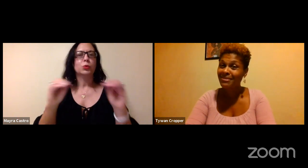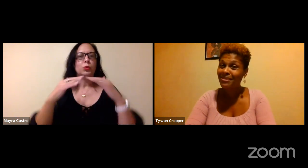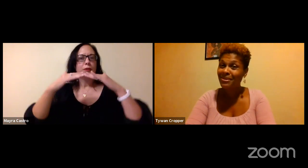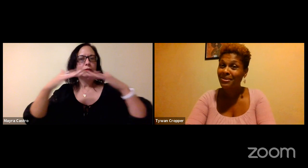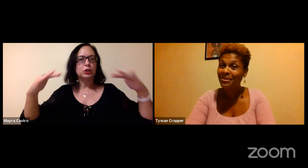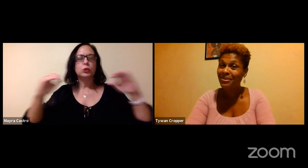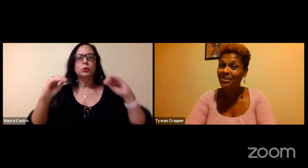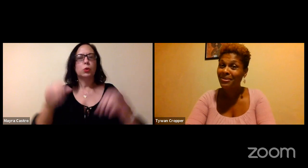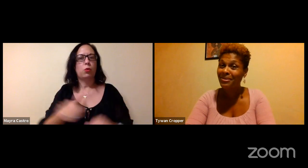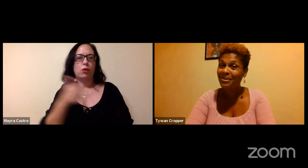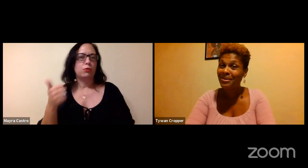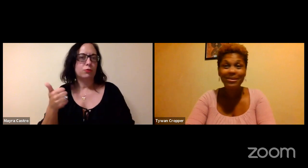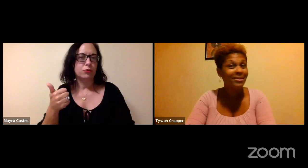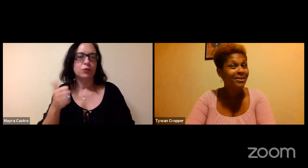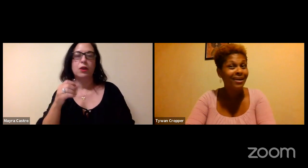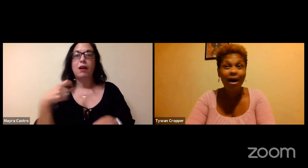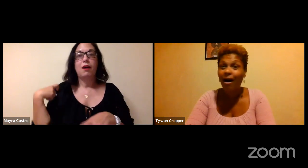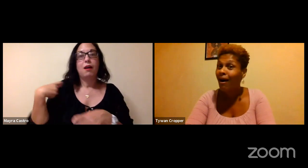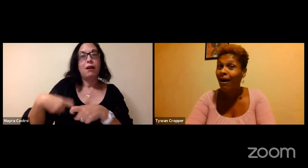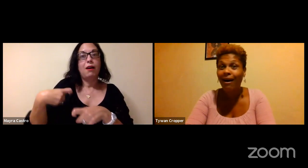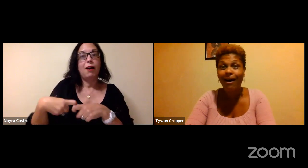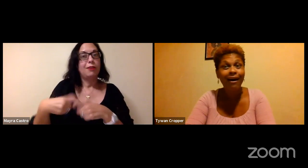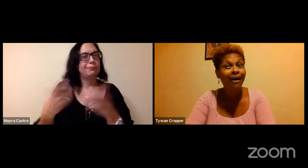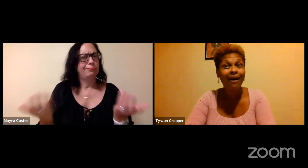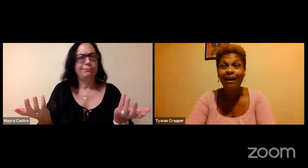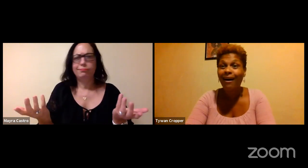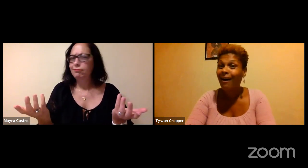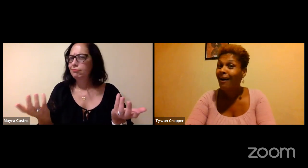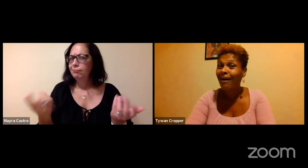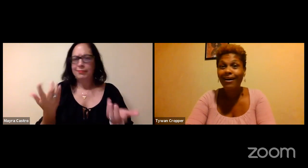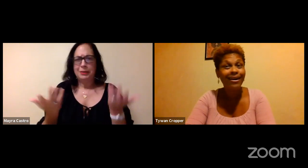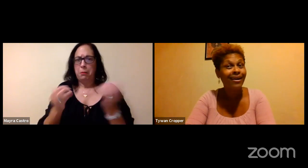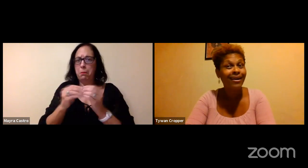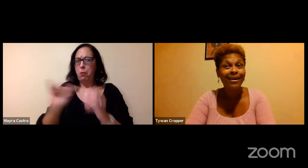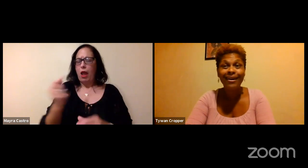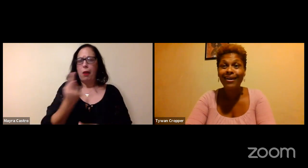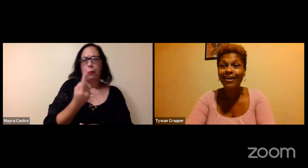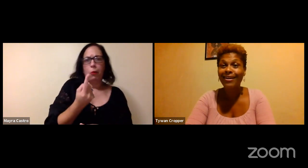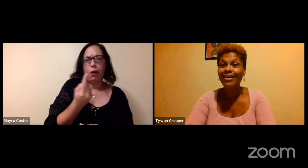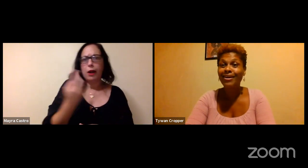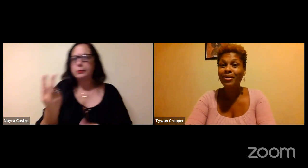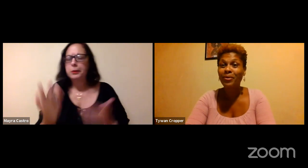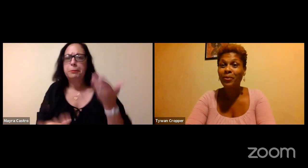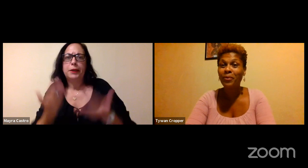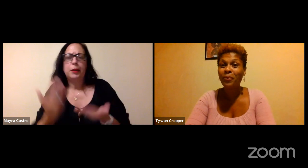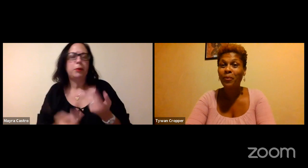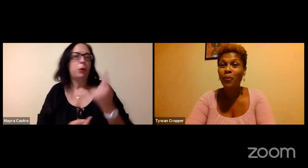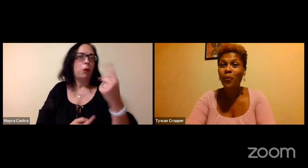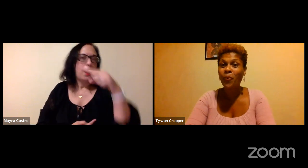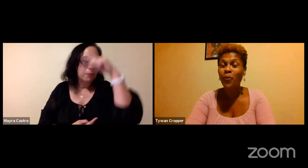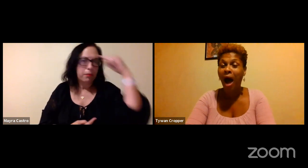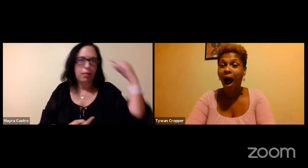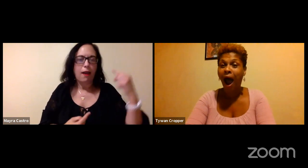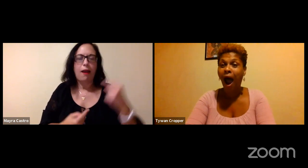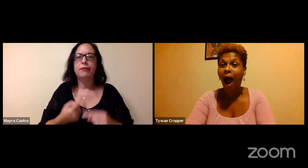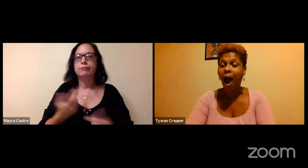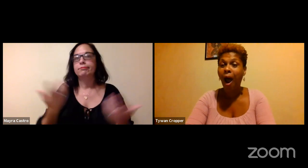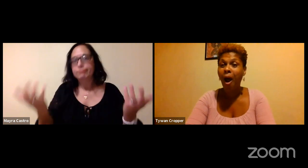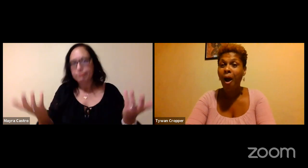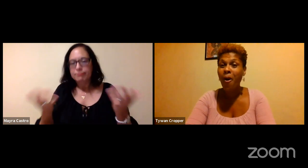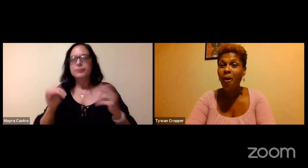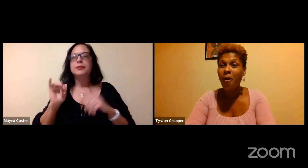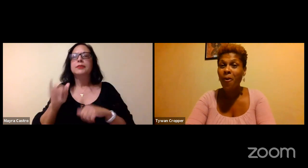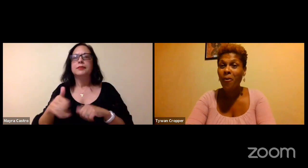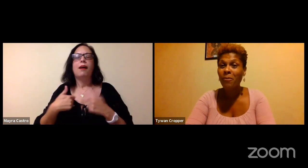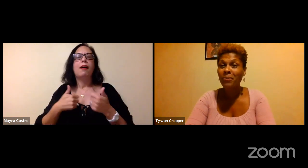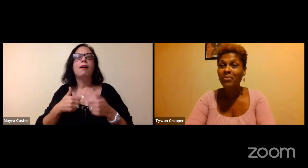1970s. So it was mostly white students. There was no diversity in the schools. Latinos or Hispanics, maybe 1 or